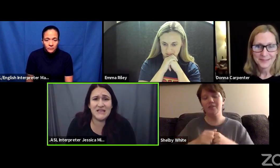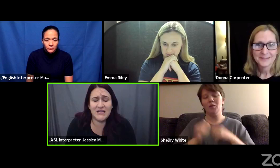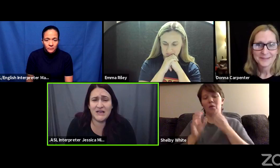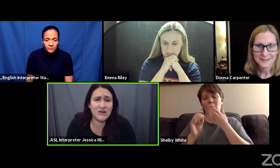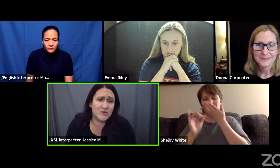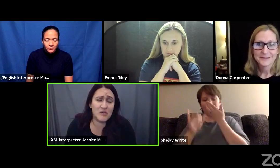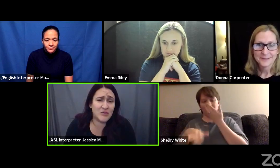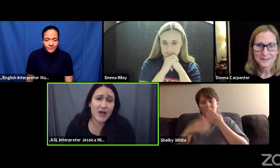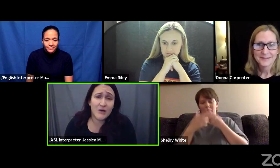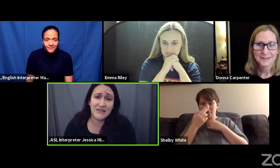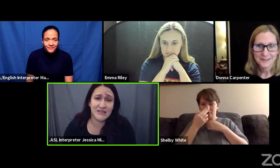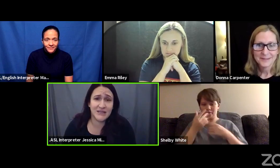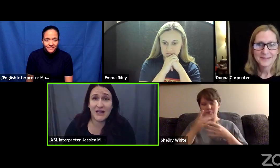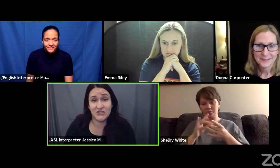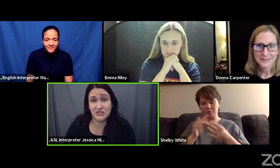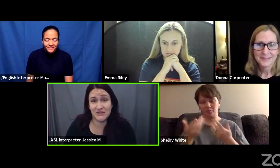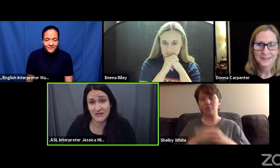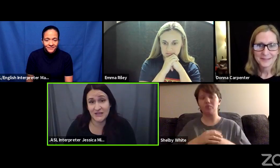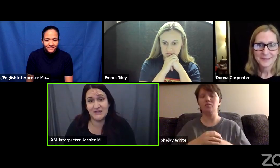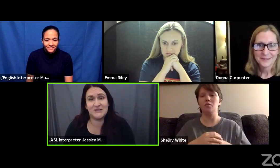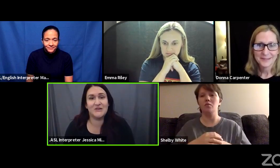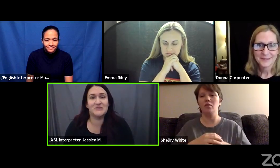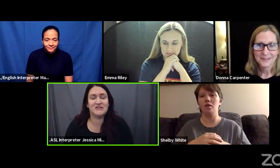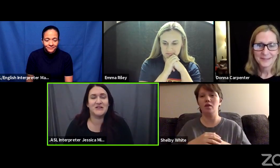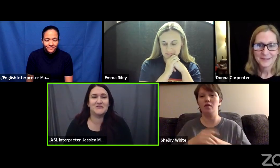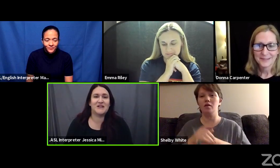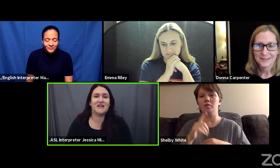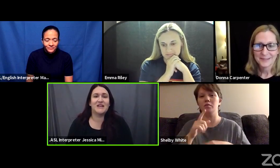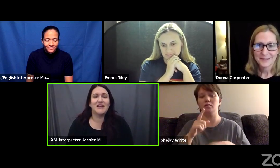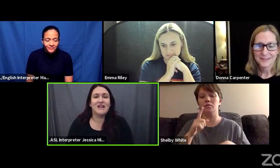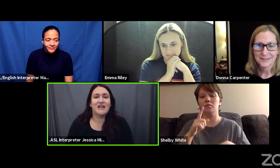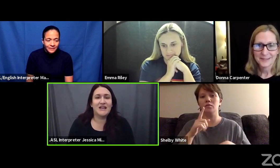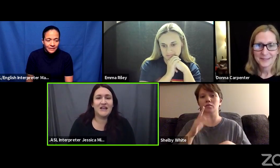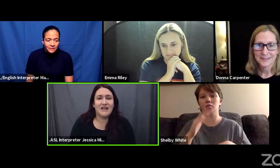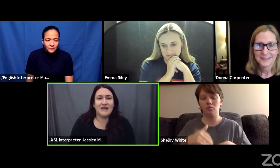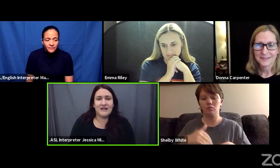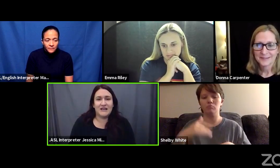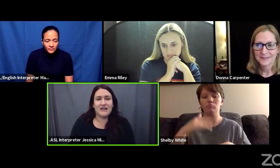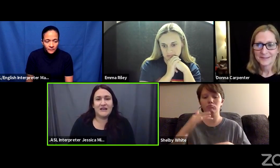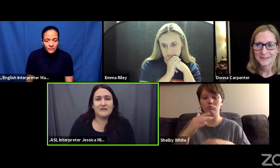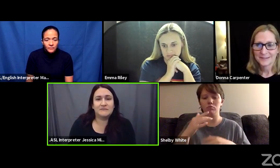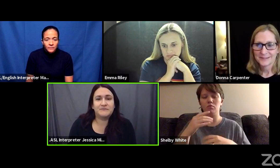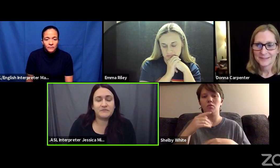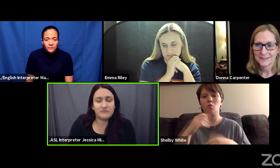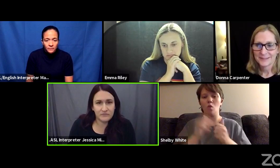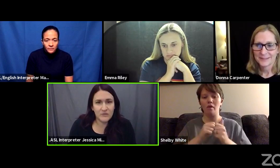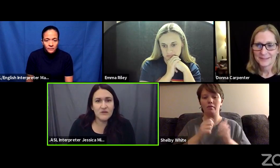just did. And I don't remember how I did it. I just did. So it's kind of funny.